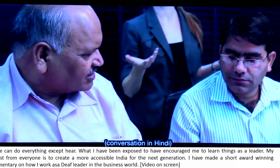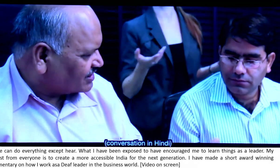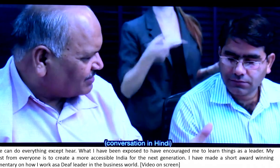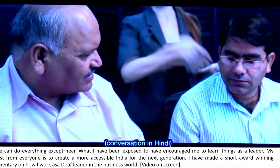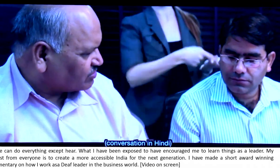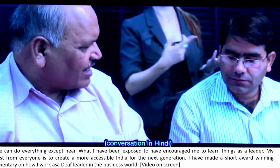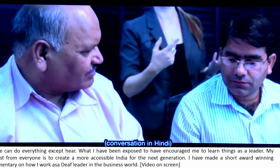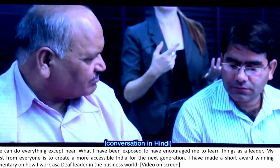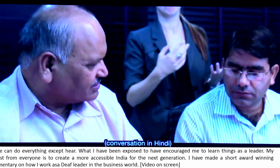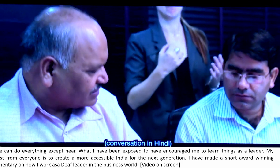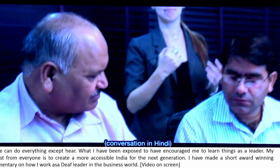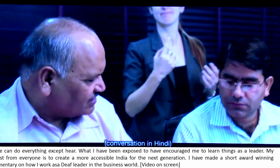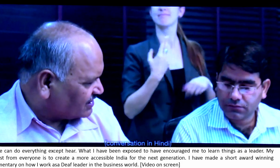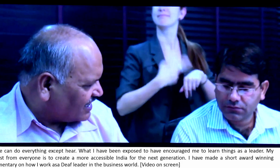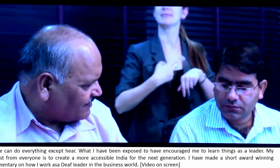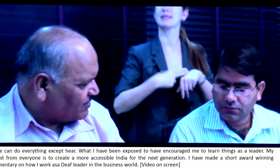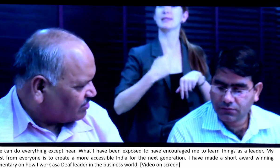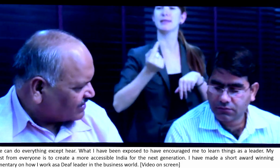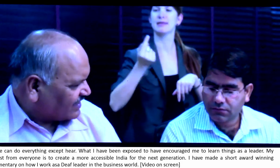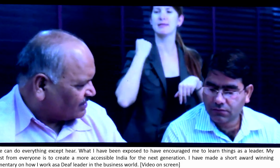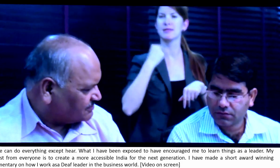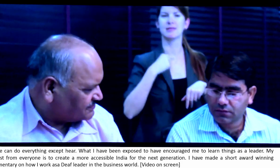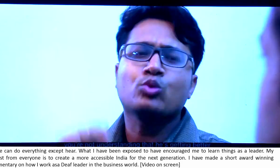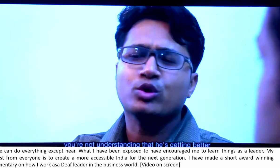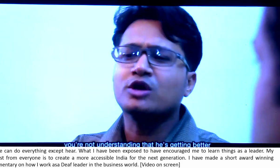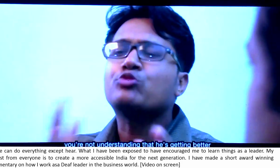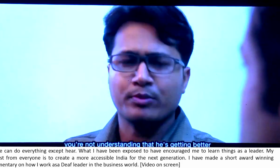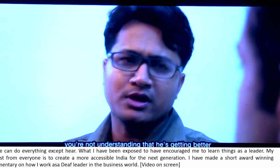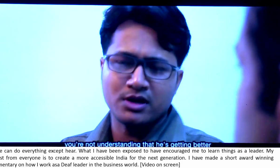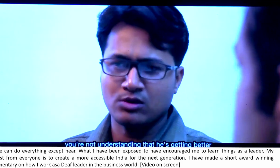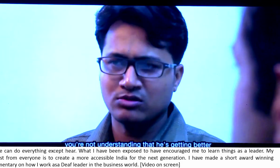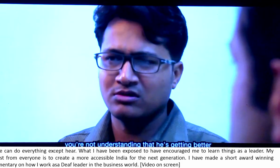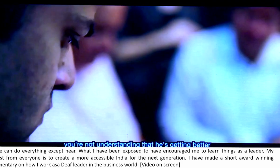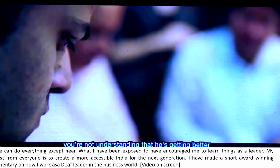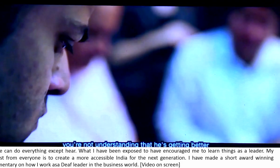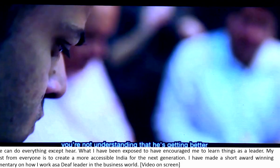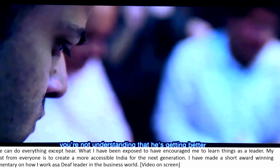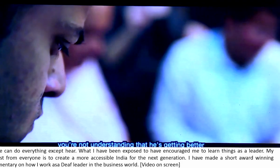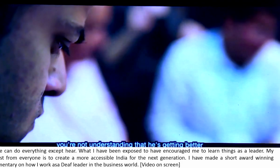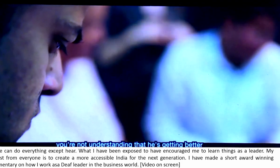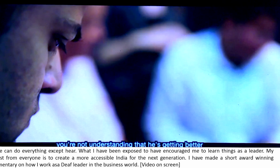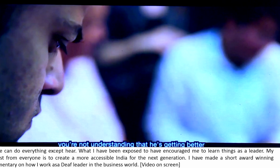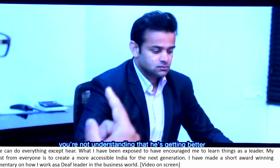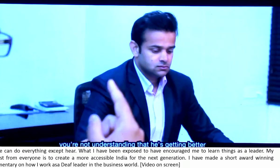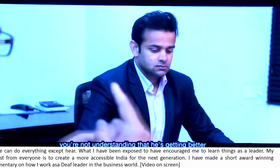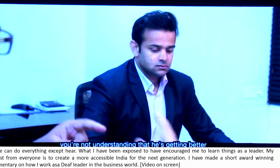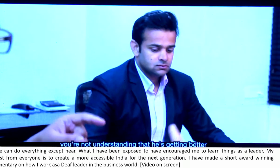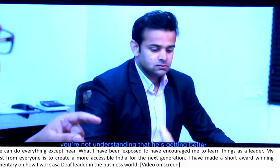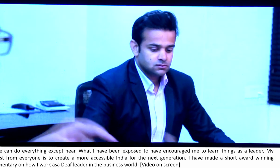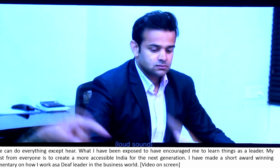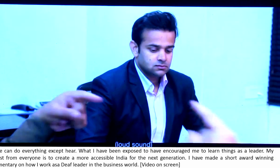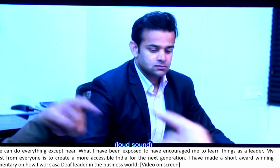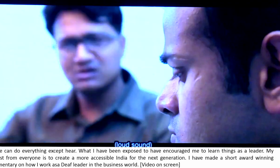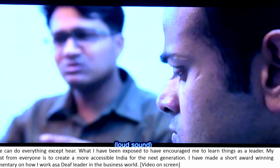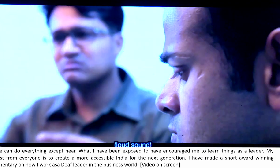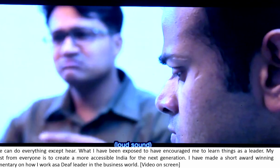Us contract mein kabhi aapko koi kaam time se nahi kiya hai. Unhe karega. Are par aap samjho. Abhi wo kaam theek se karne laga hai. Kaam theek